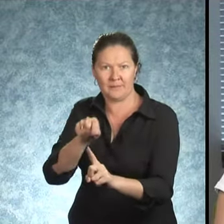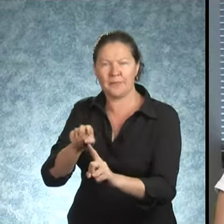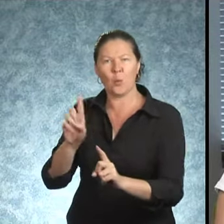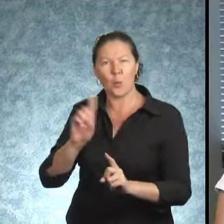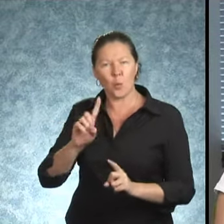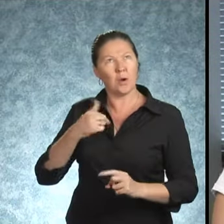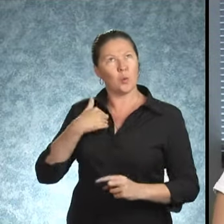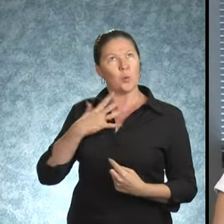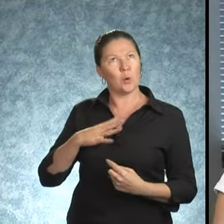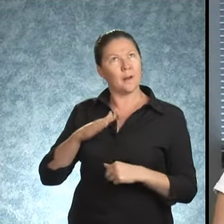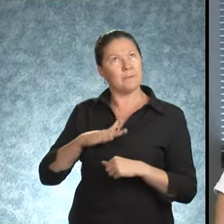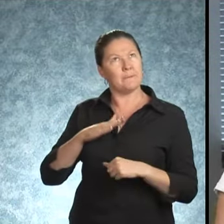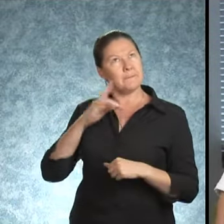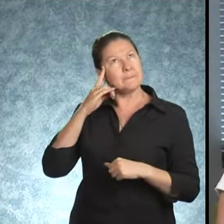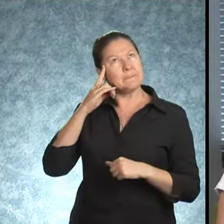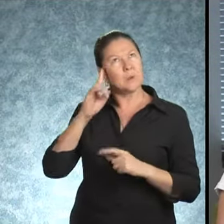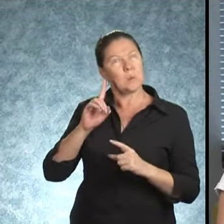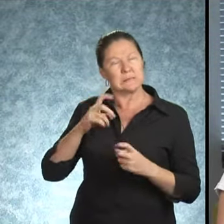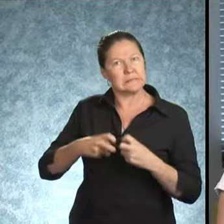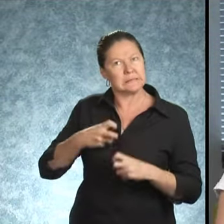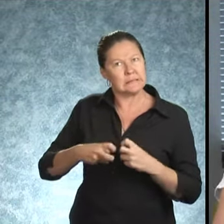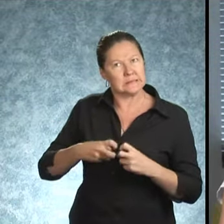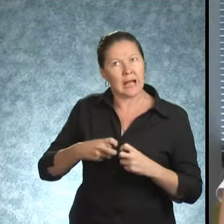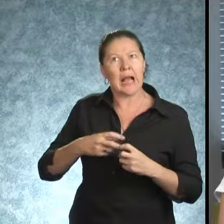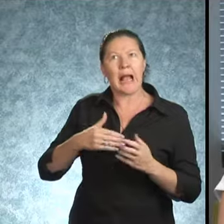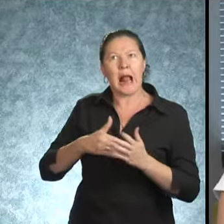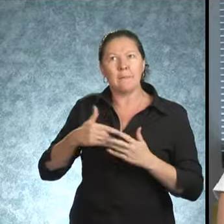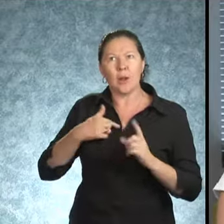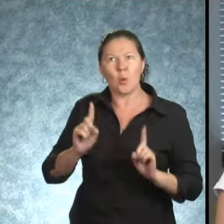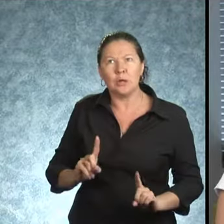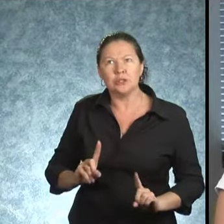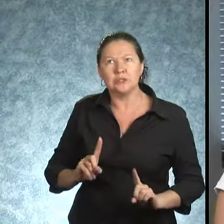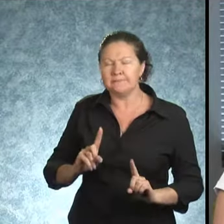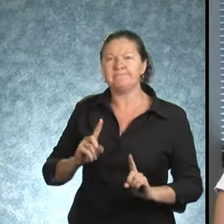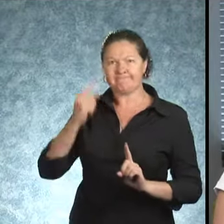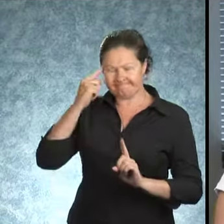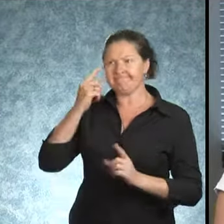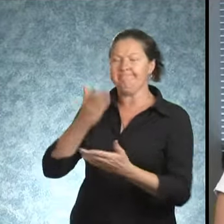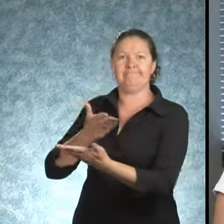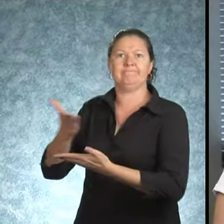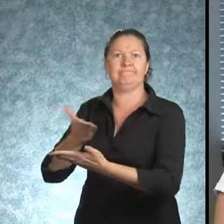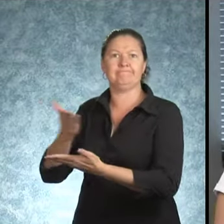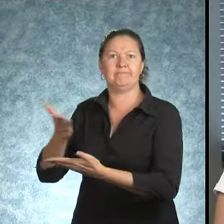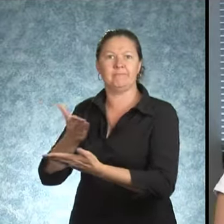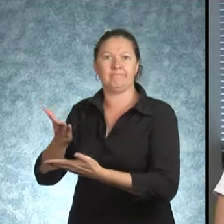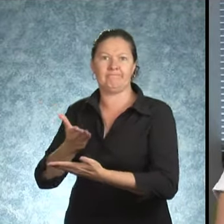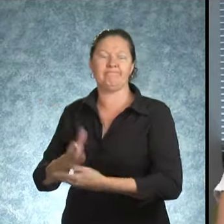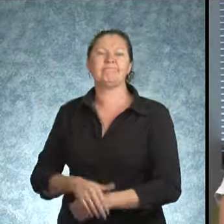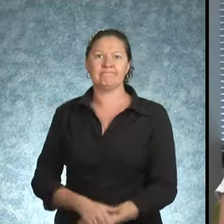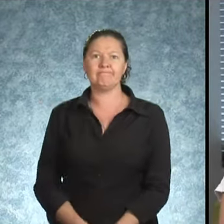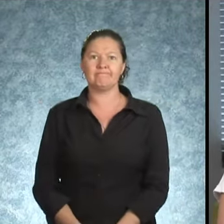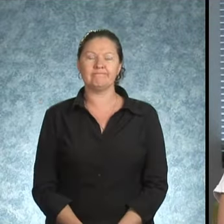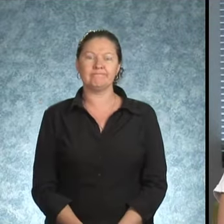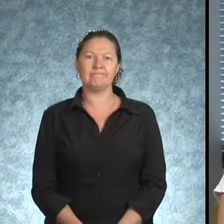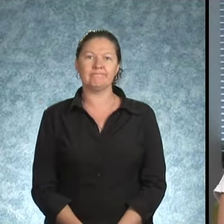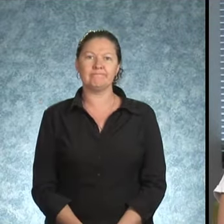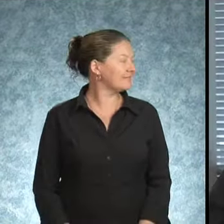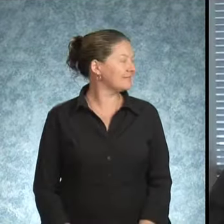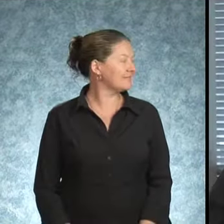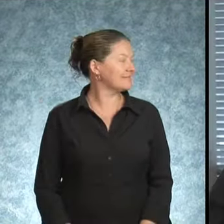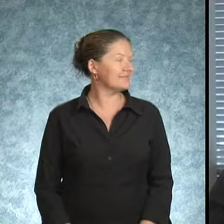that is bothering you, what it is that would help you out the most. So work out what it is that you want, and then go and approach your